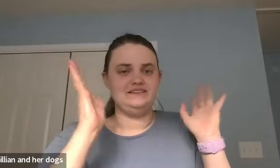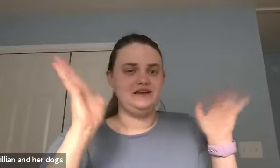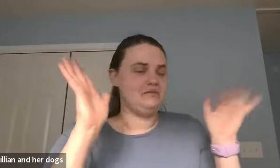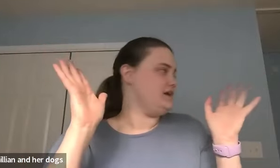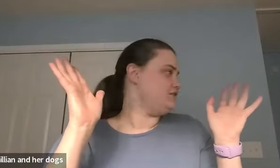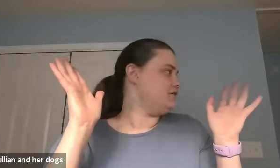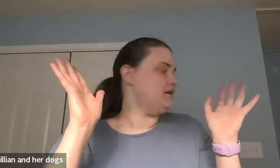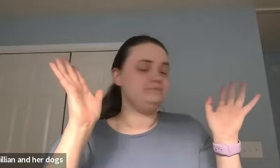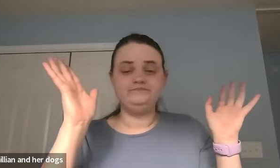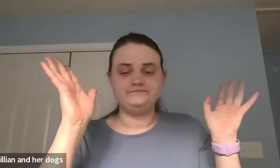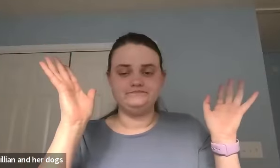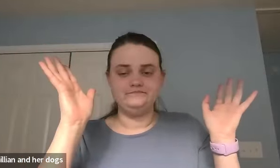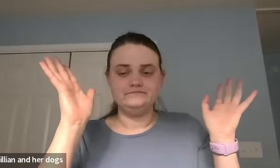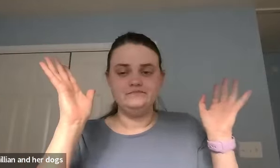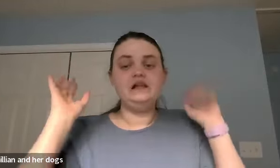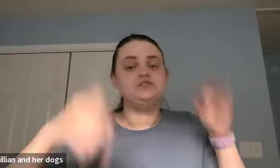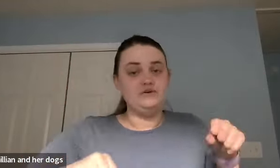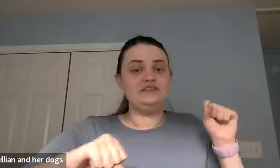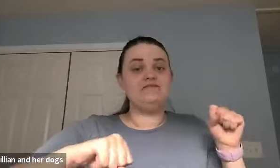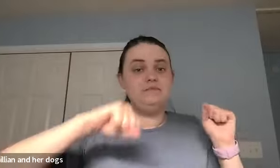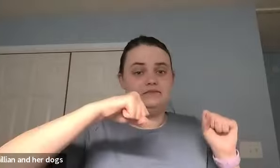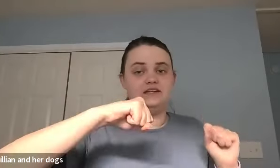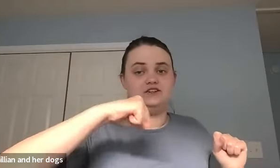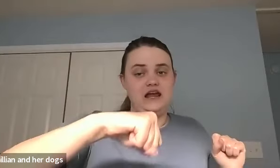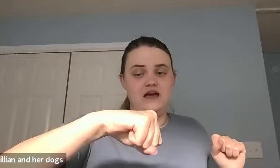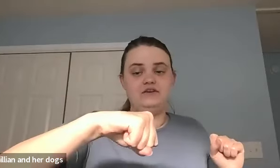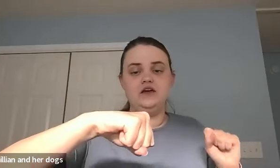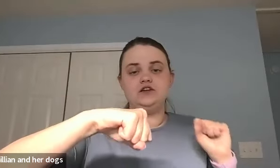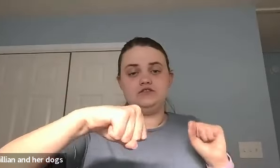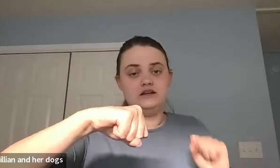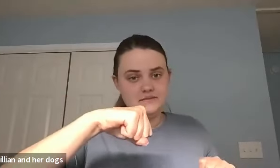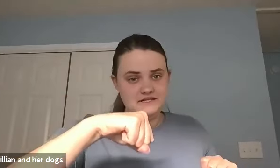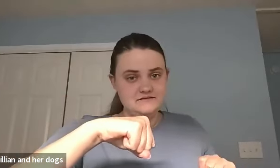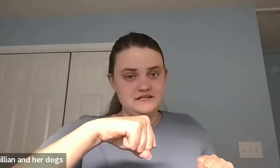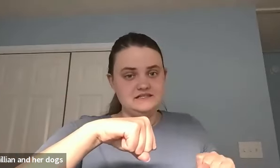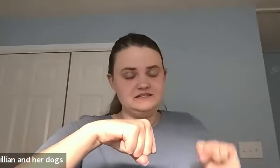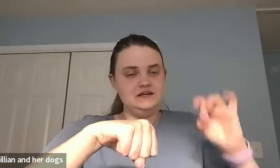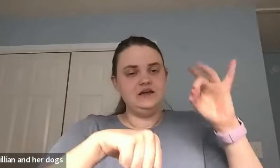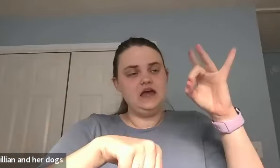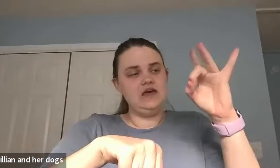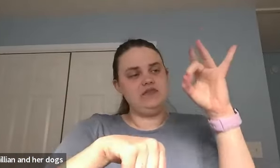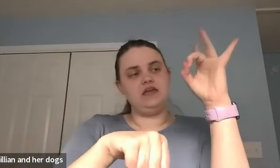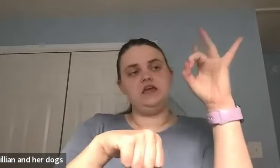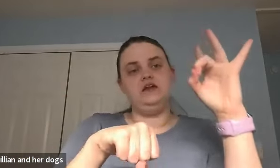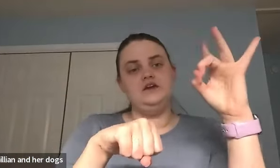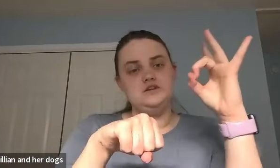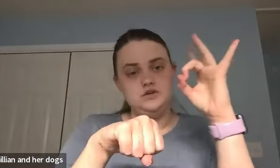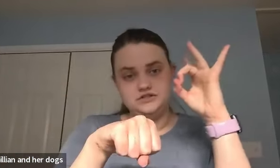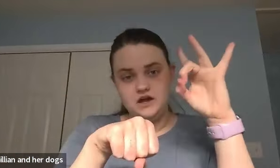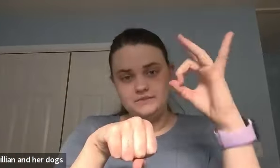that come together. So the sign for pumpkin is you're going to have your non-dominant's a fist, and then your dominant